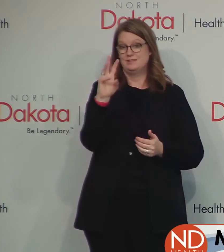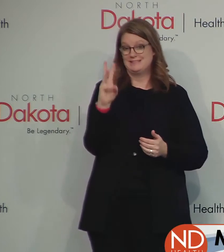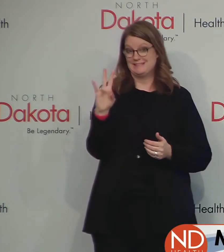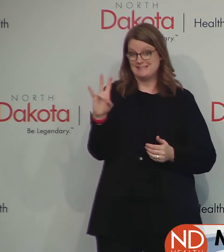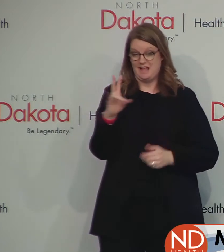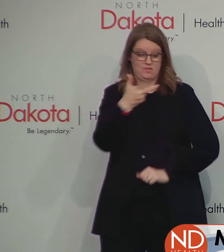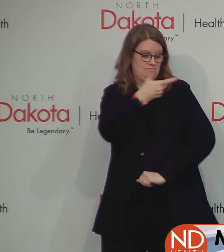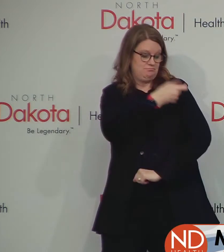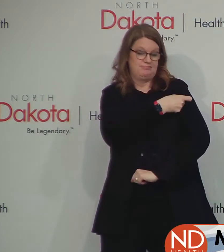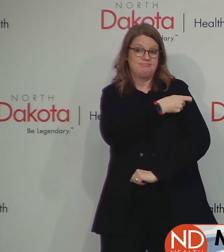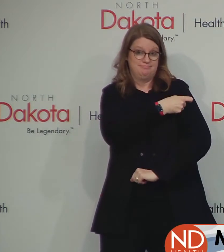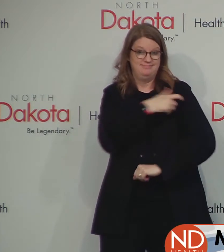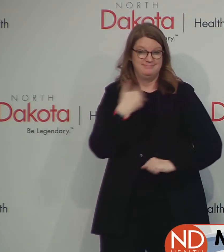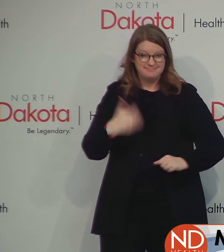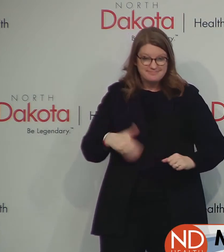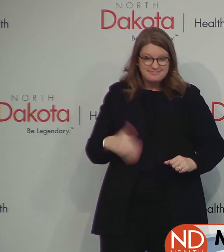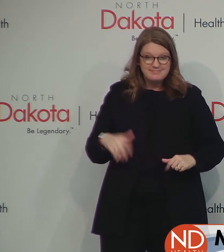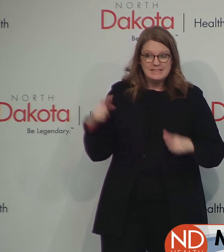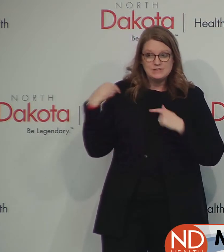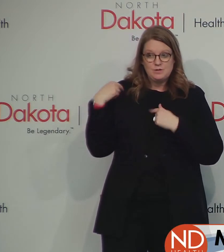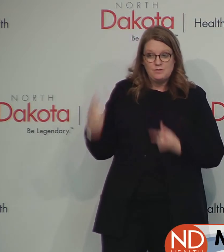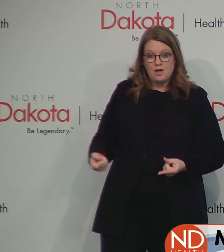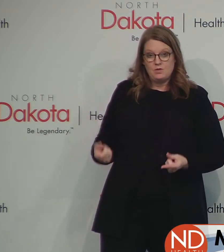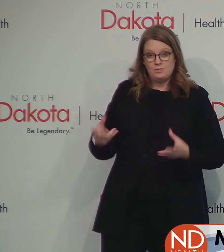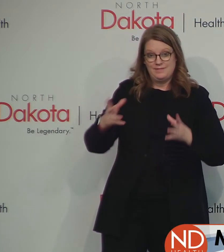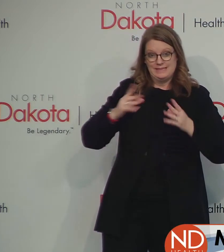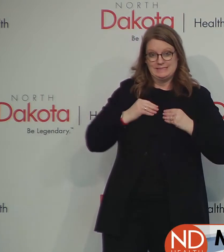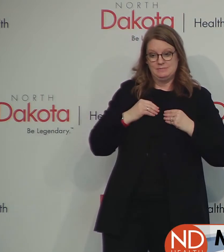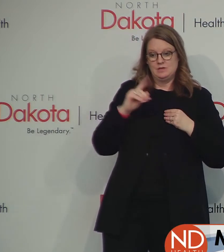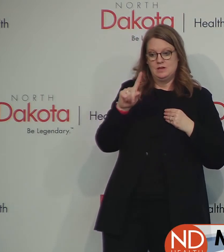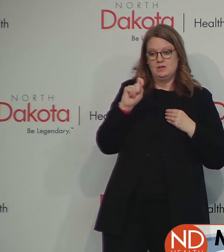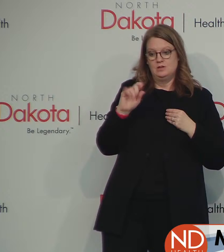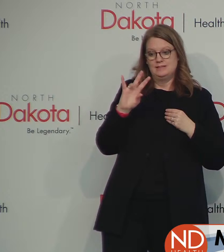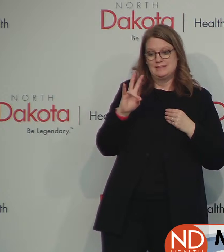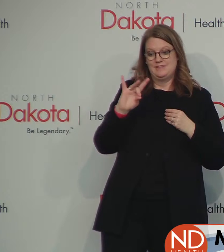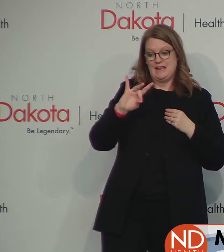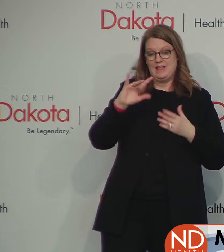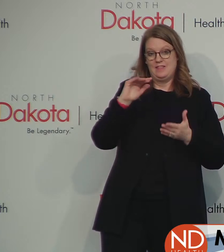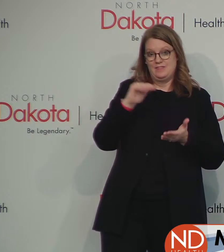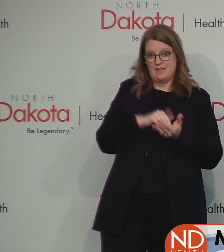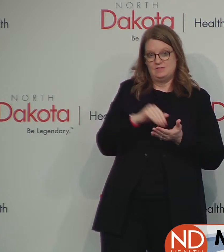141,267 doses, and so far we have received